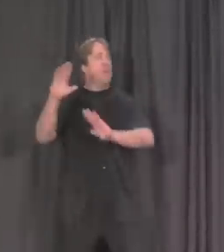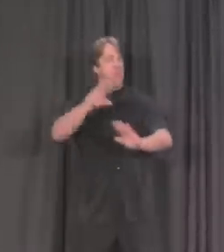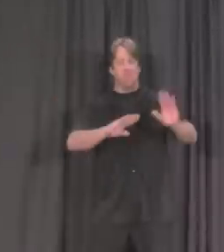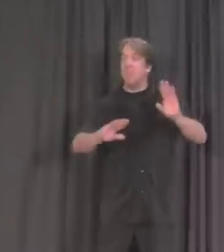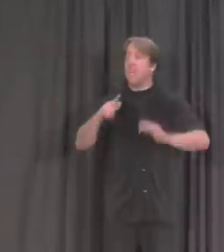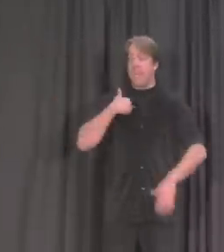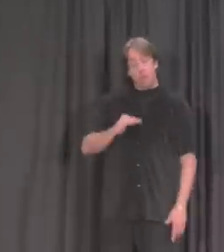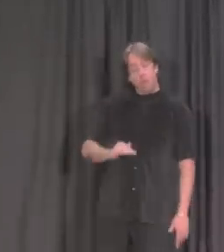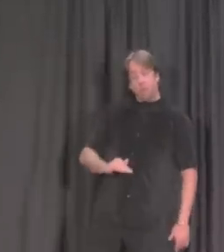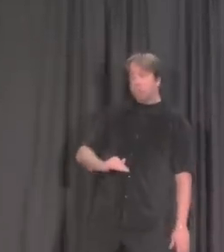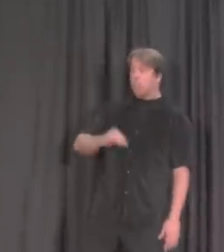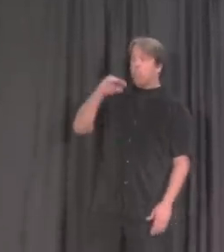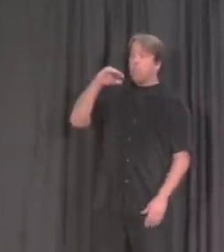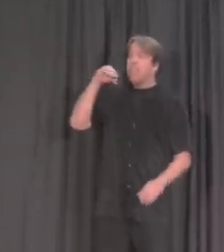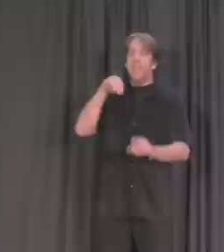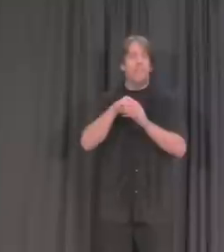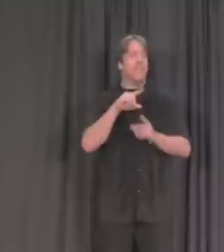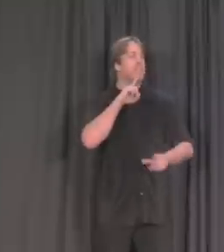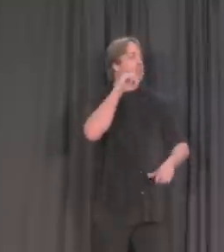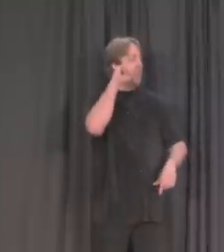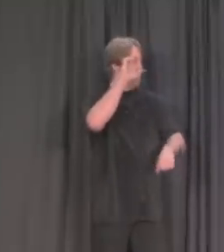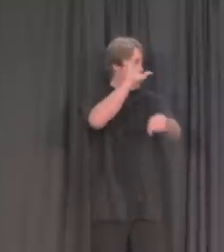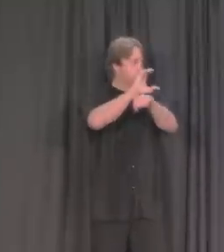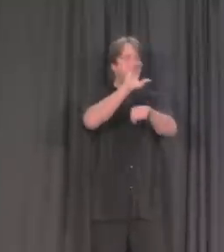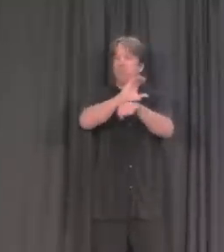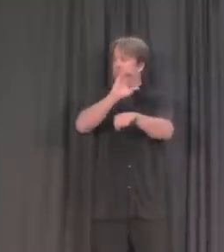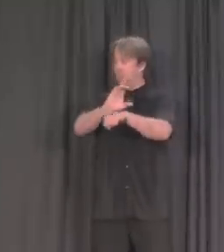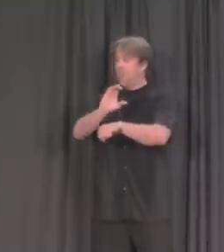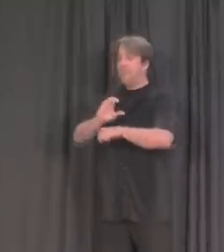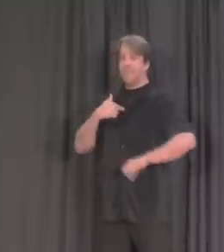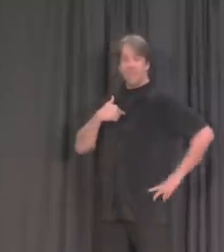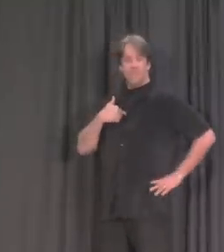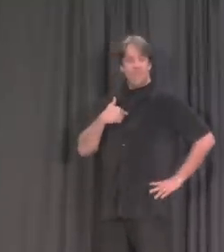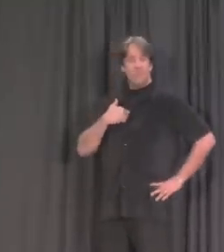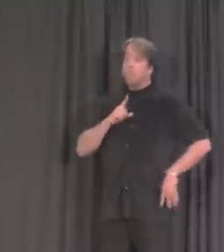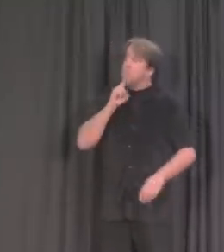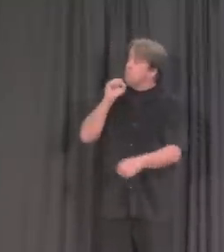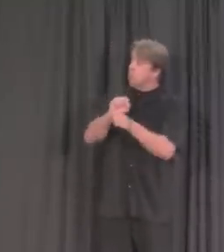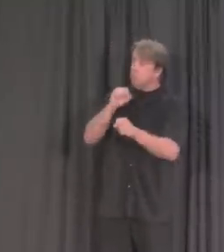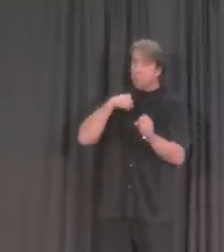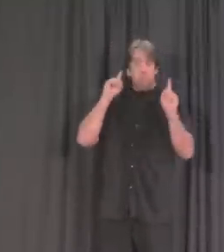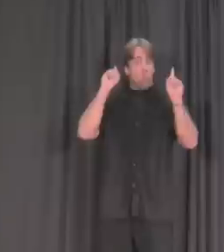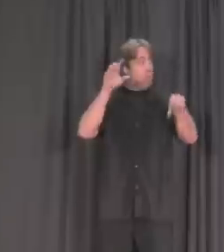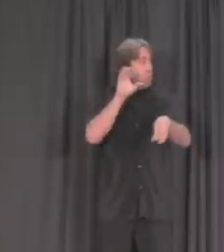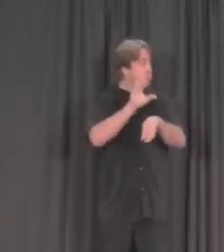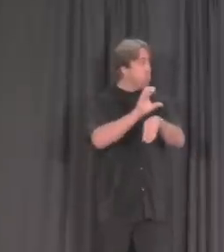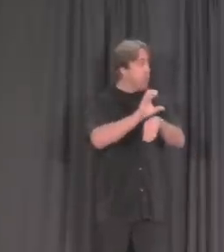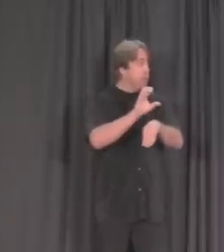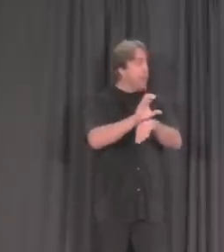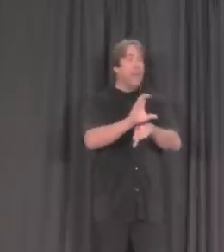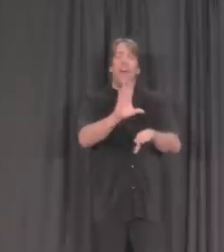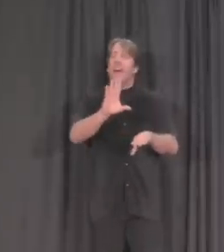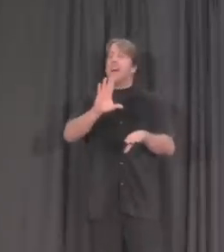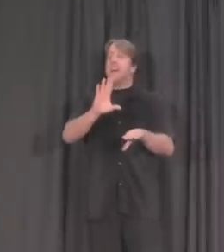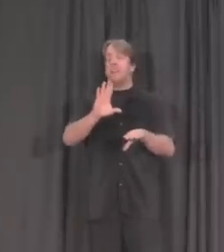Oh yeah, I was a troublemaker. I remember deaf church. No, seriously, I attended